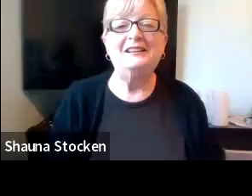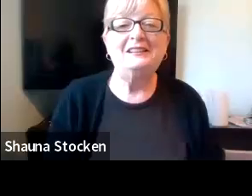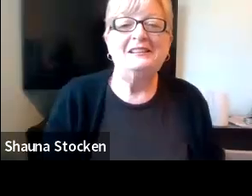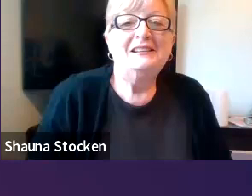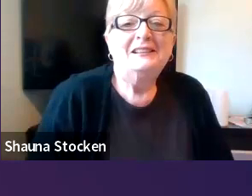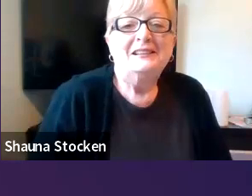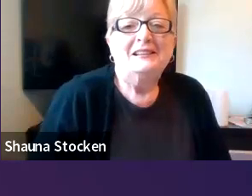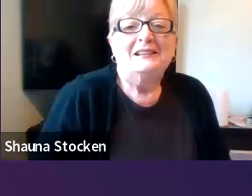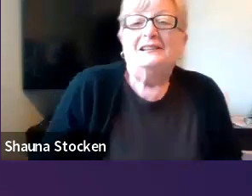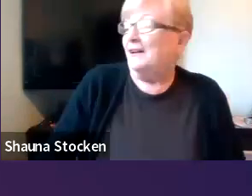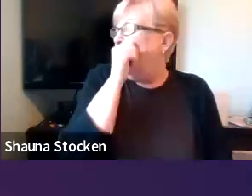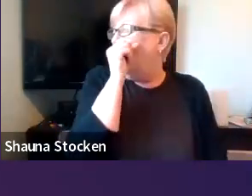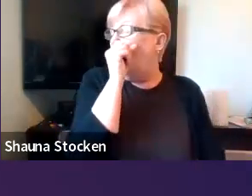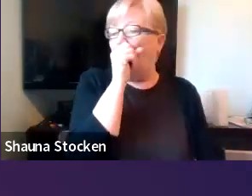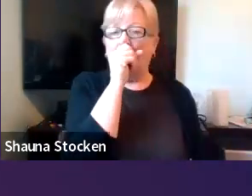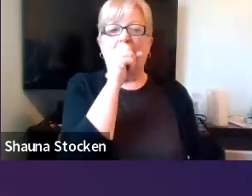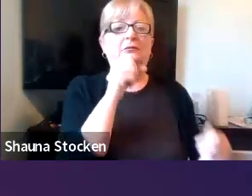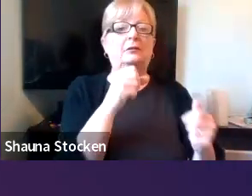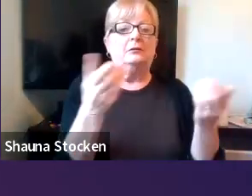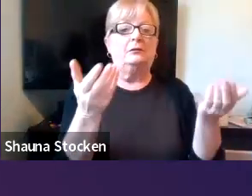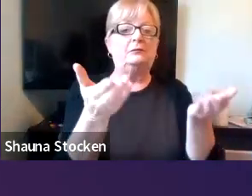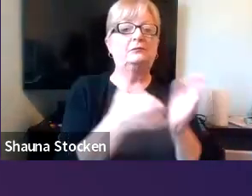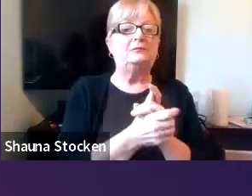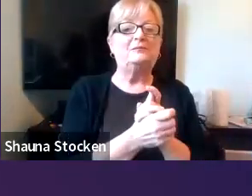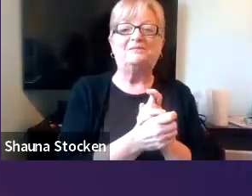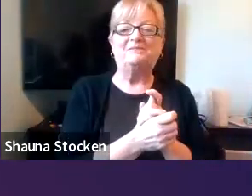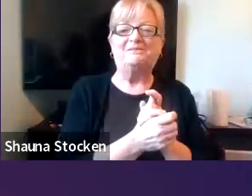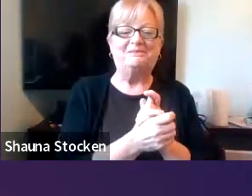that. There we go.